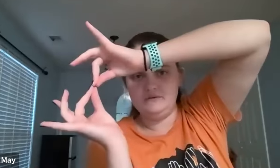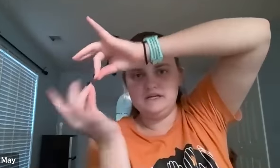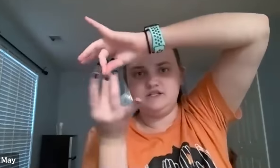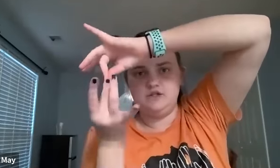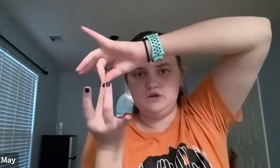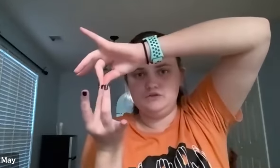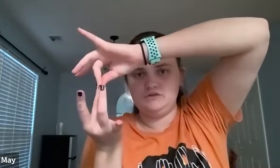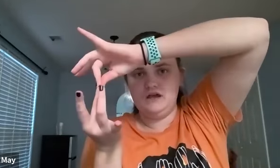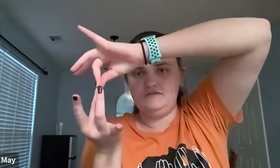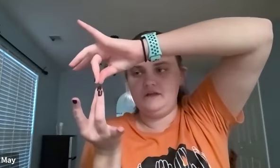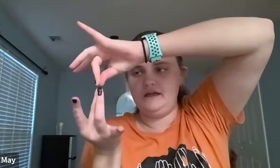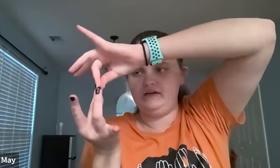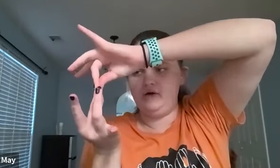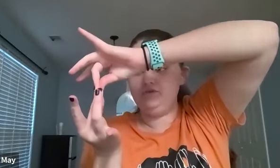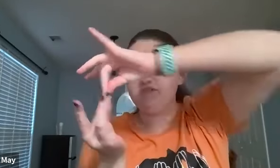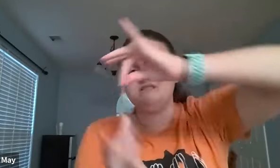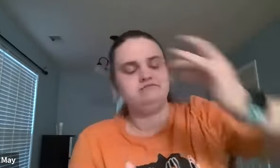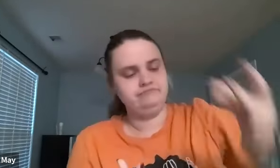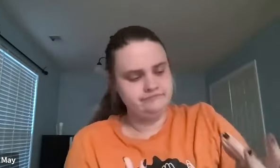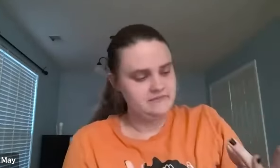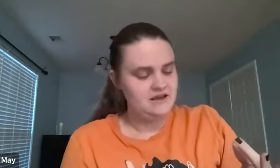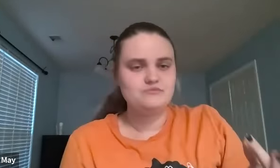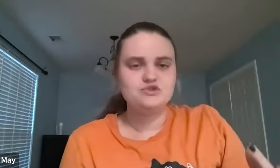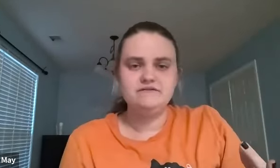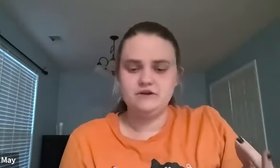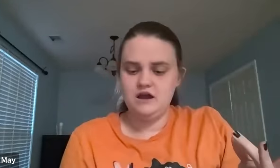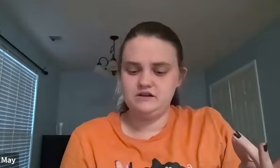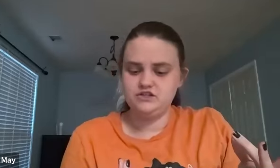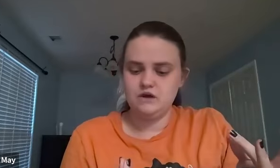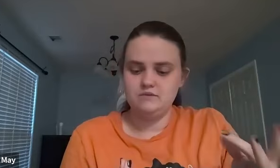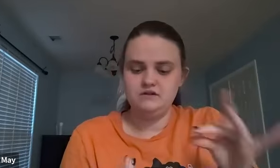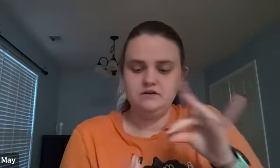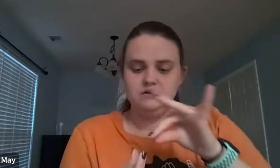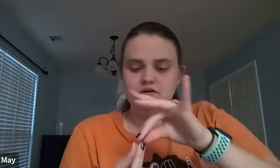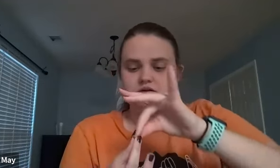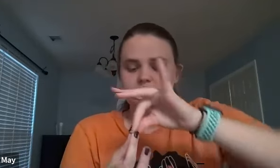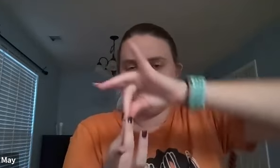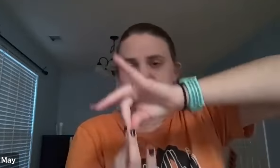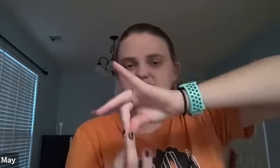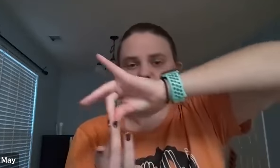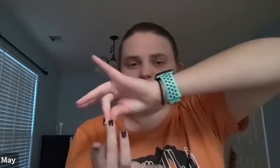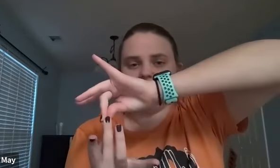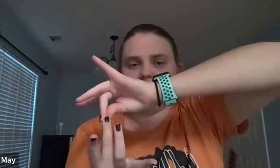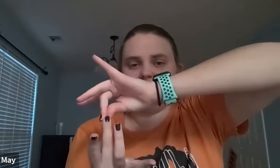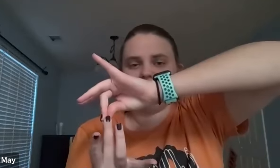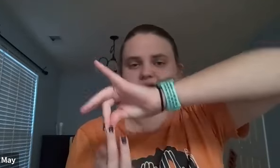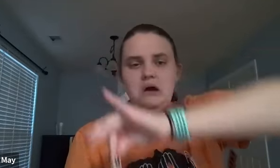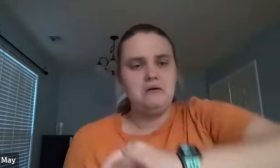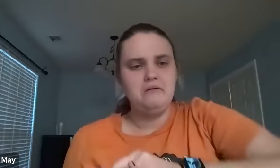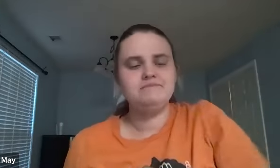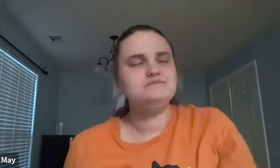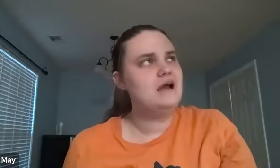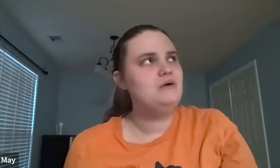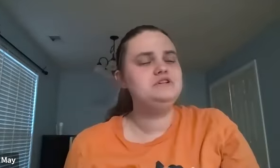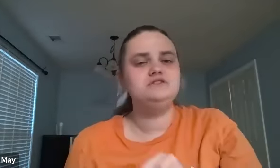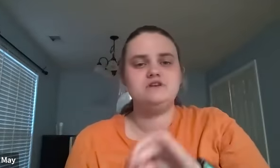sideways. They're kind of like almost, I'm trying to figure out how to describe it. Basically, there's, how would you describe